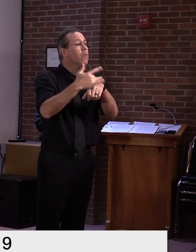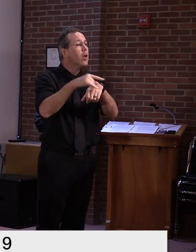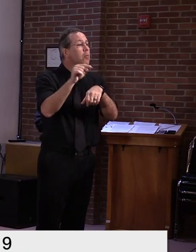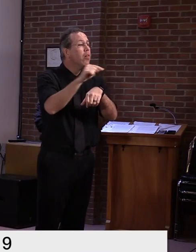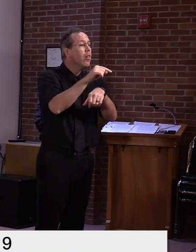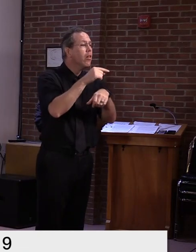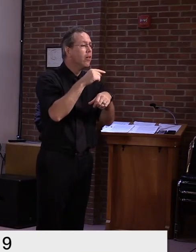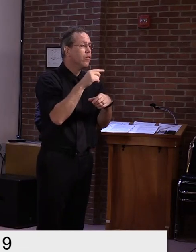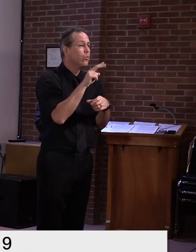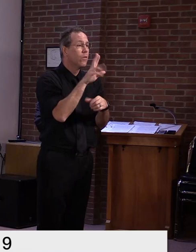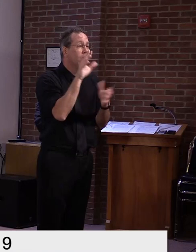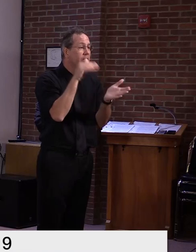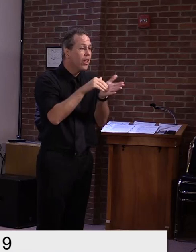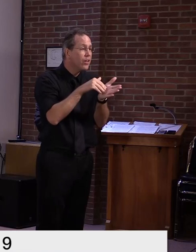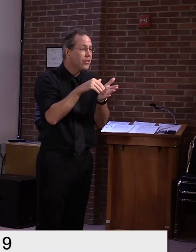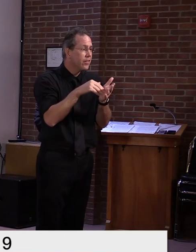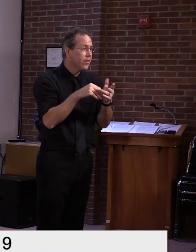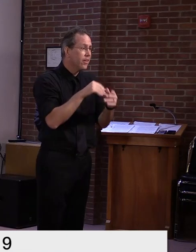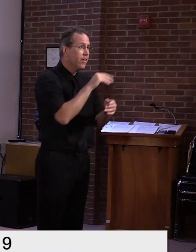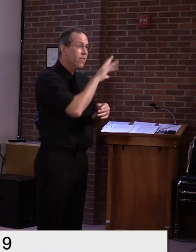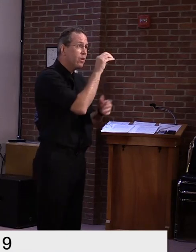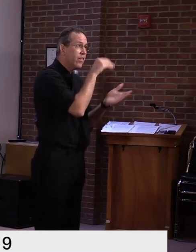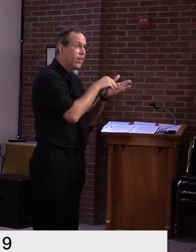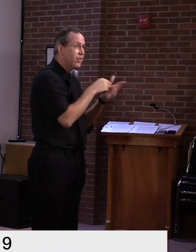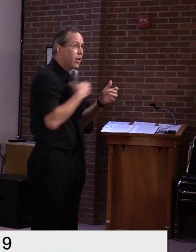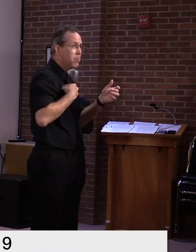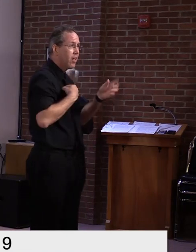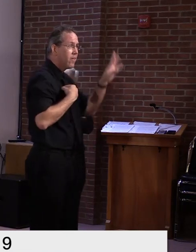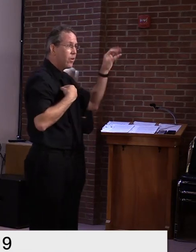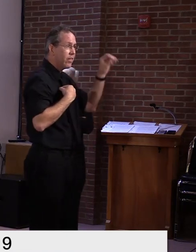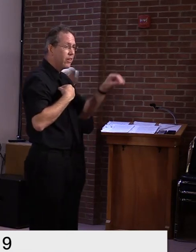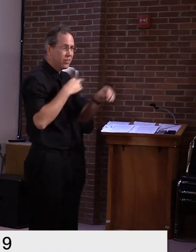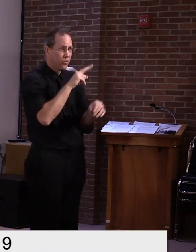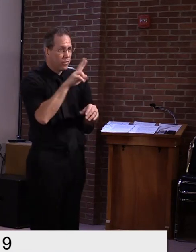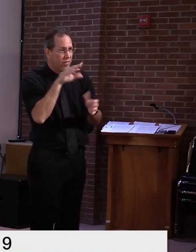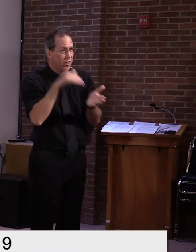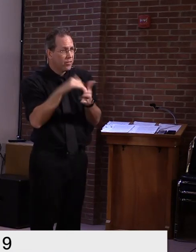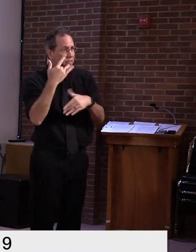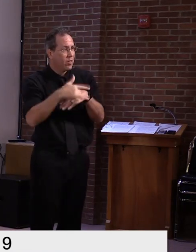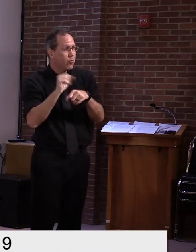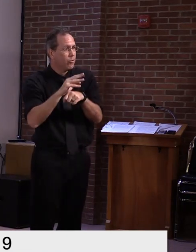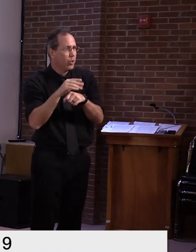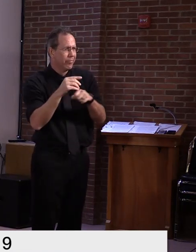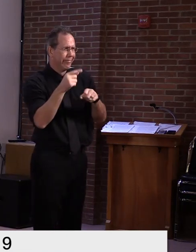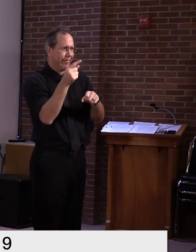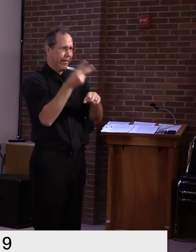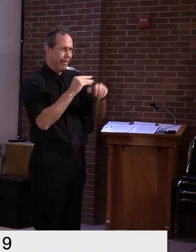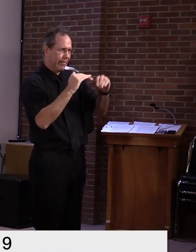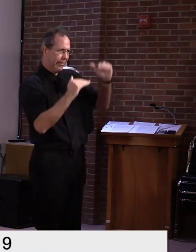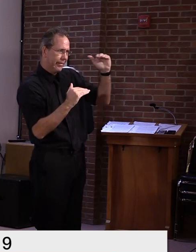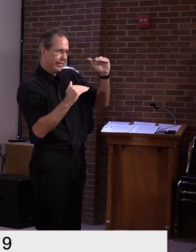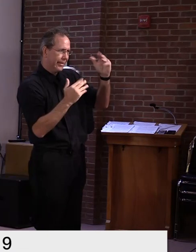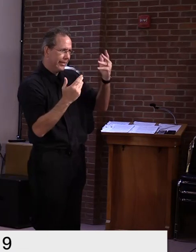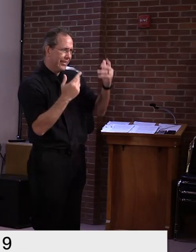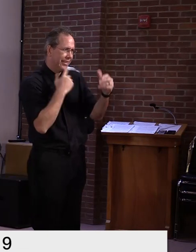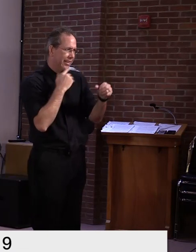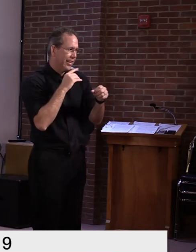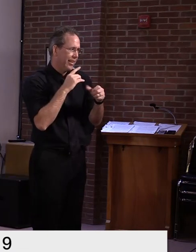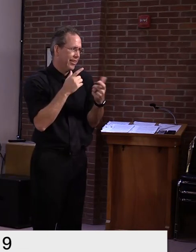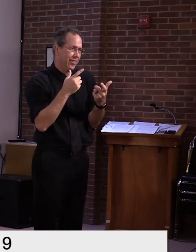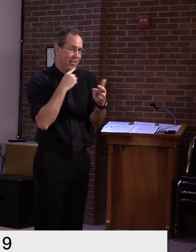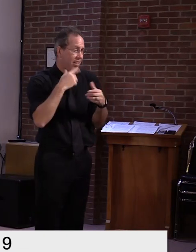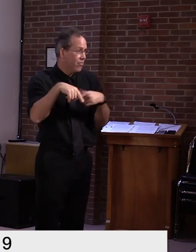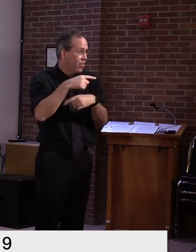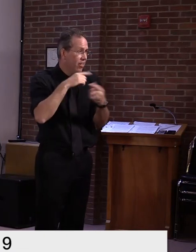So it doesn't, I don't believe there's any close proximity to the numbers. So when it gets closer, when we